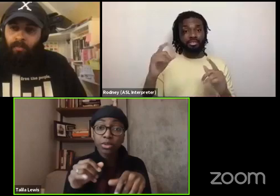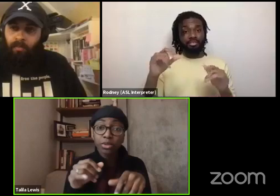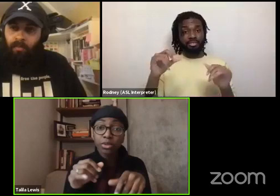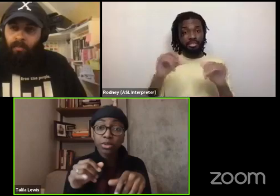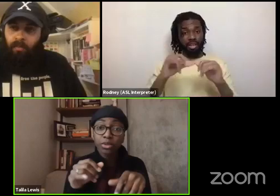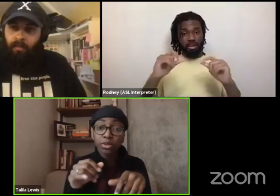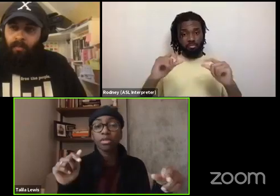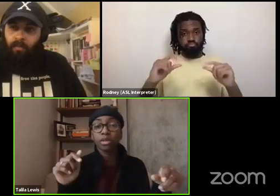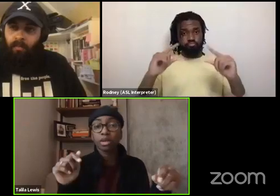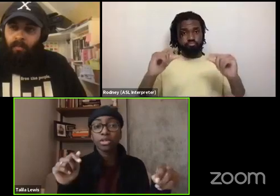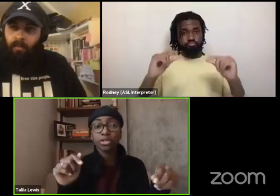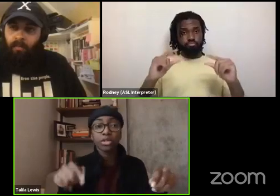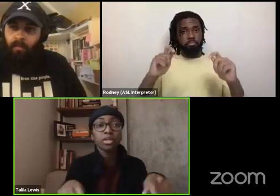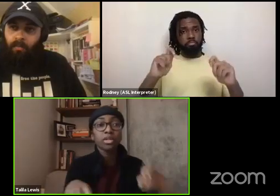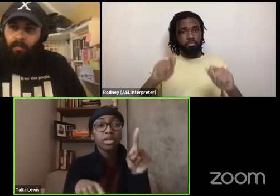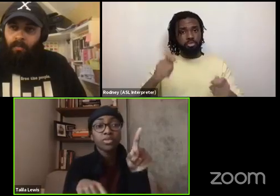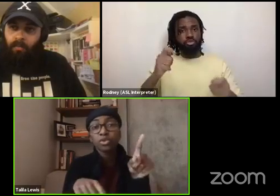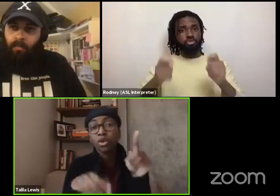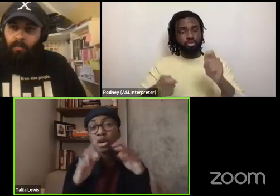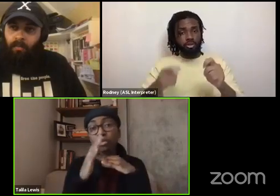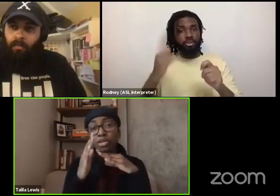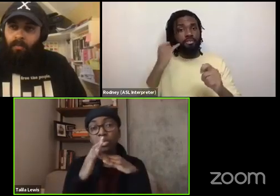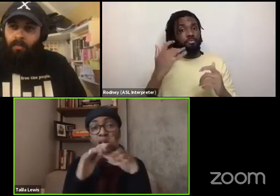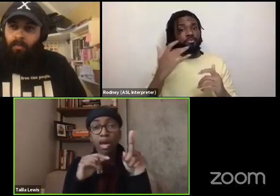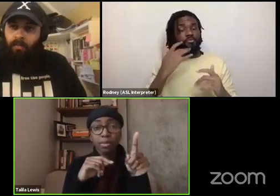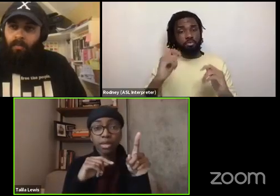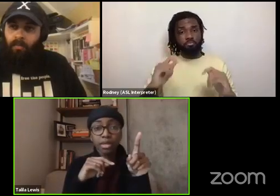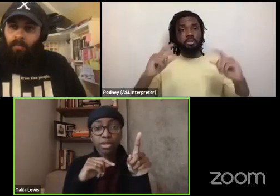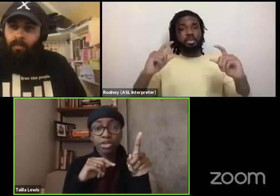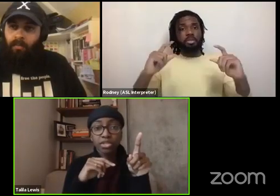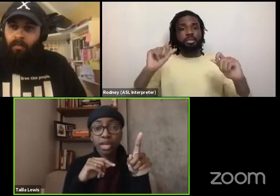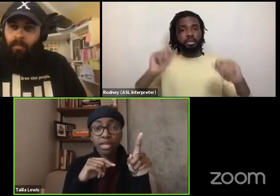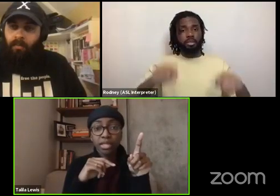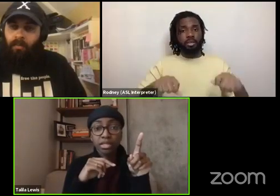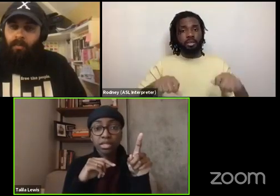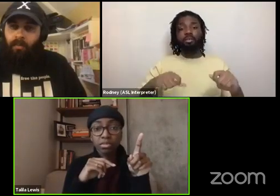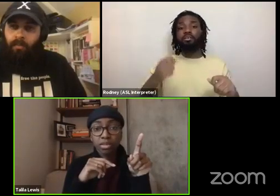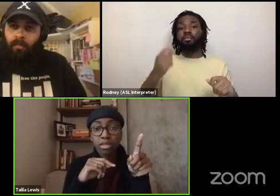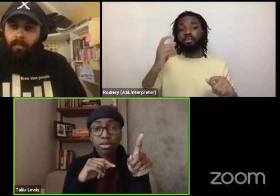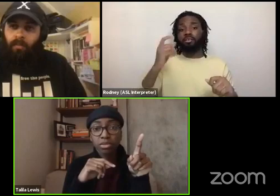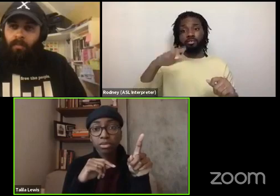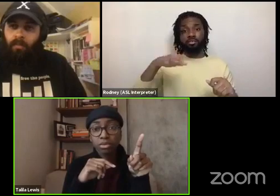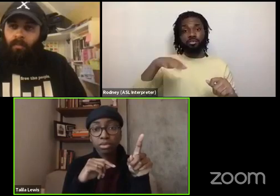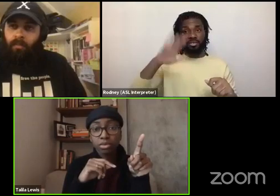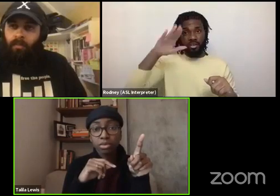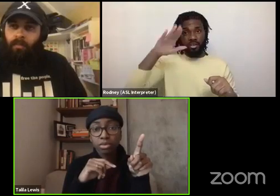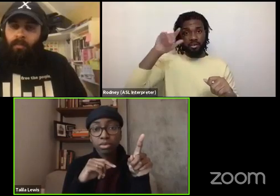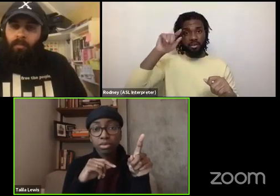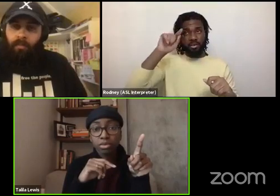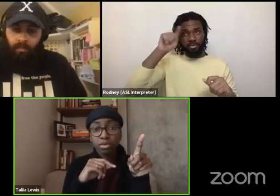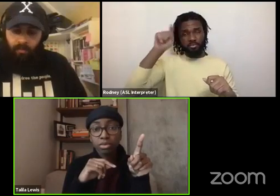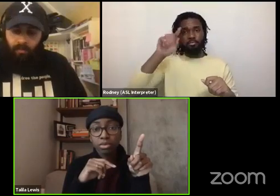prefer them to be a little bit larger, if you go up to the top in your settings menu.